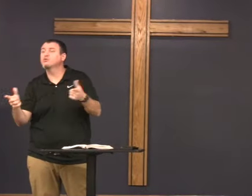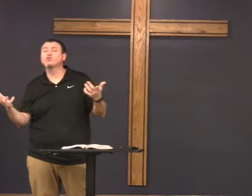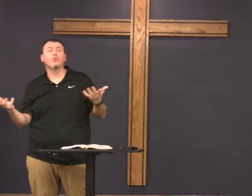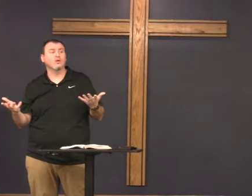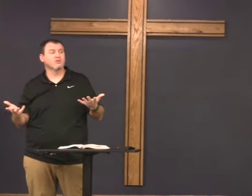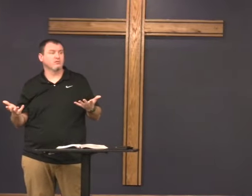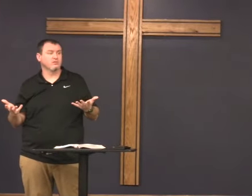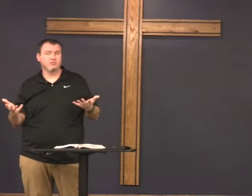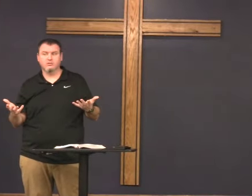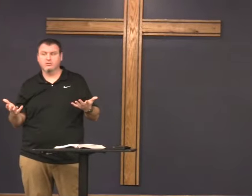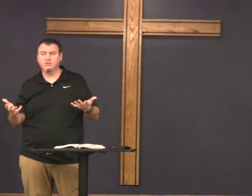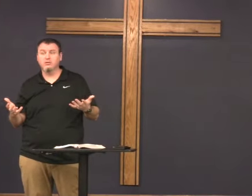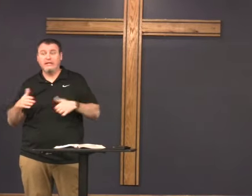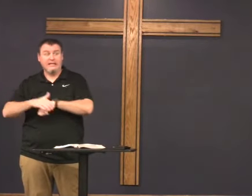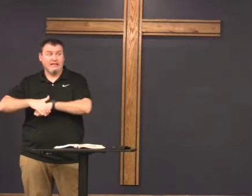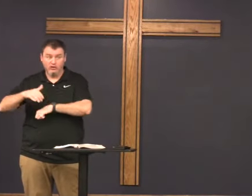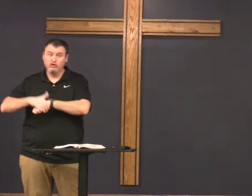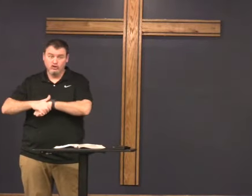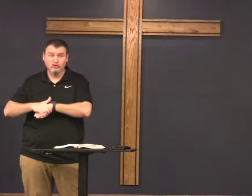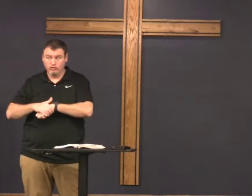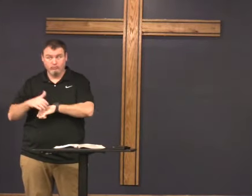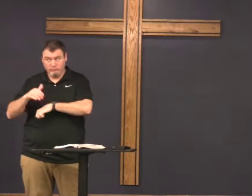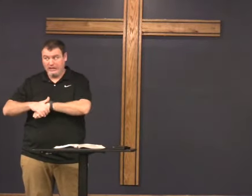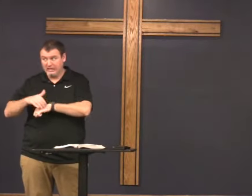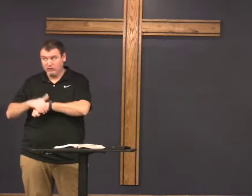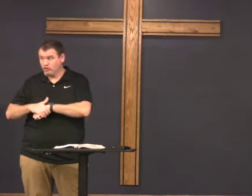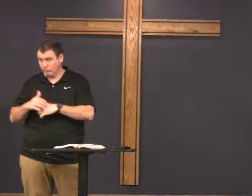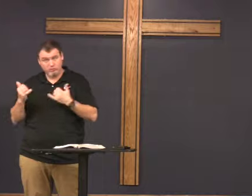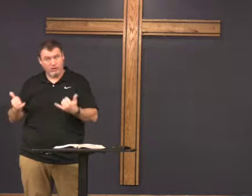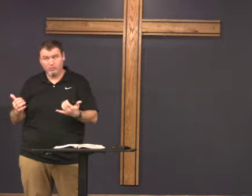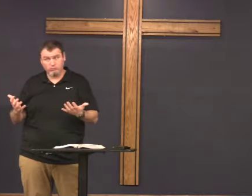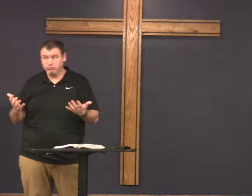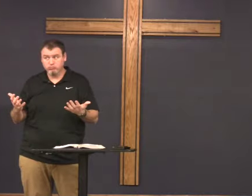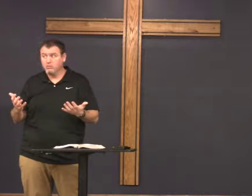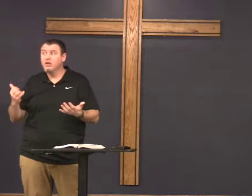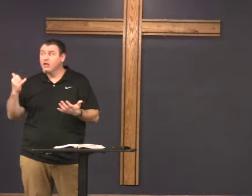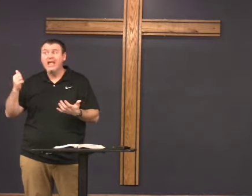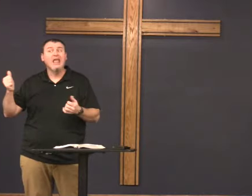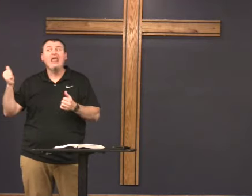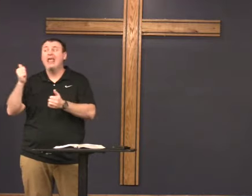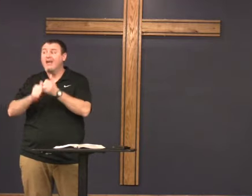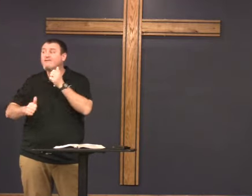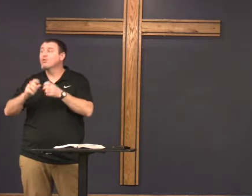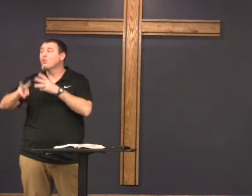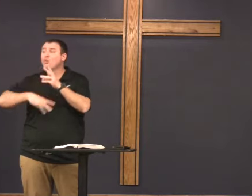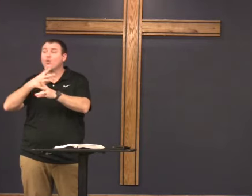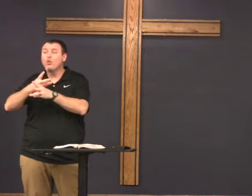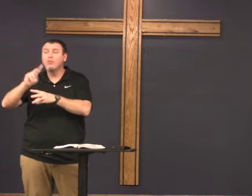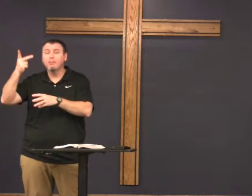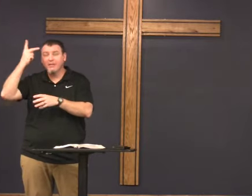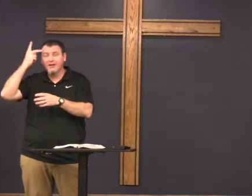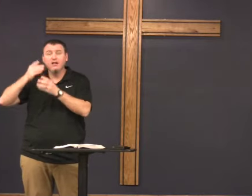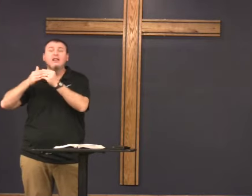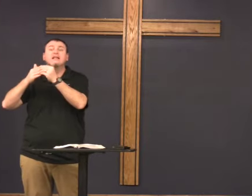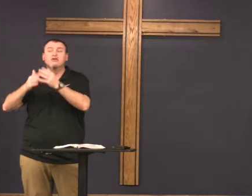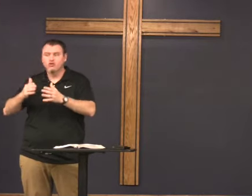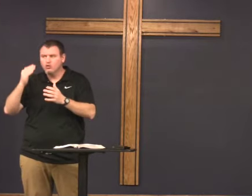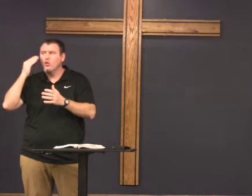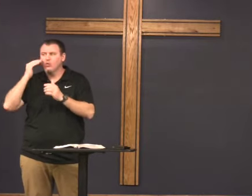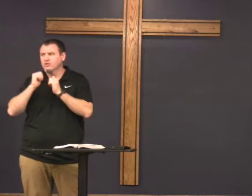Later, now what is the world language? English. Yet today, every